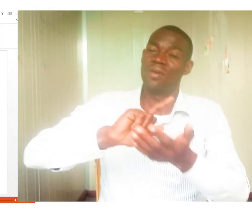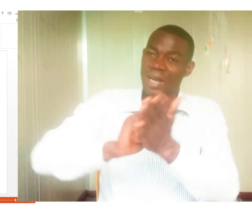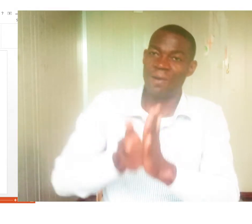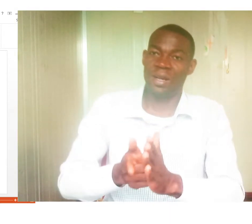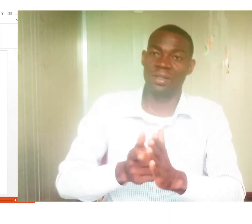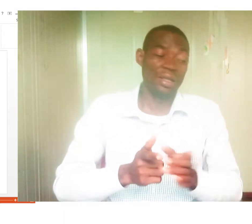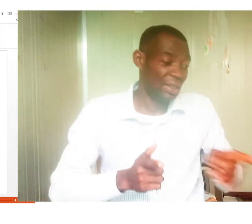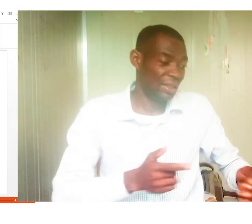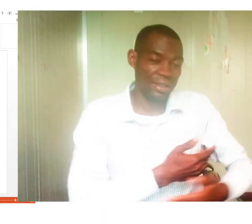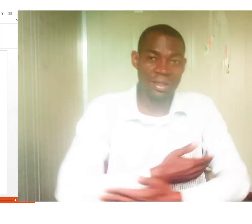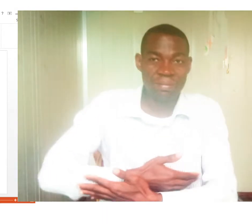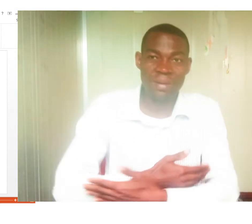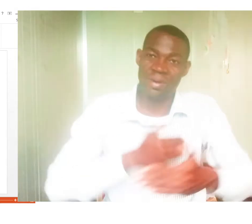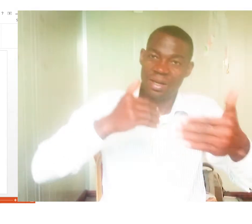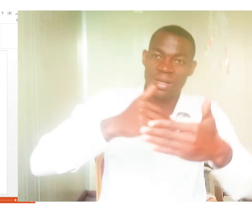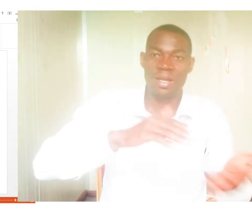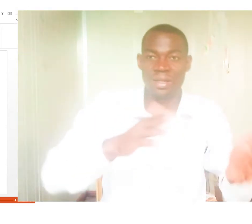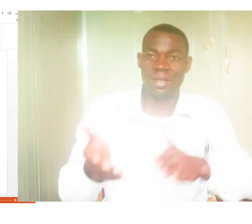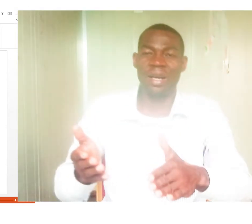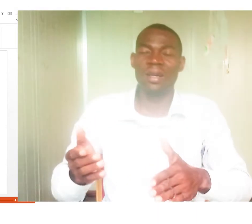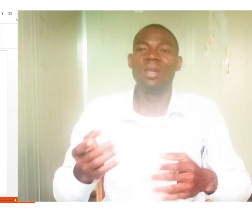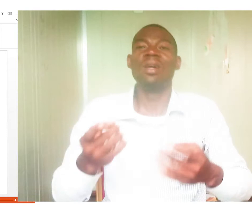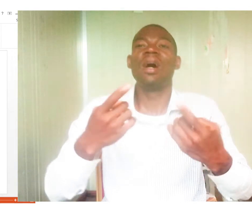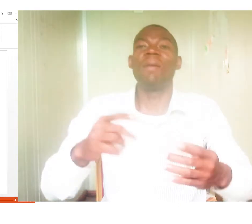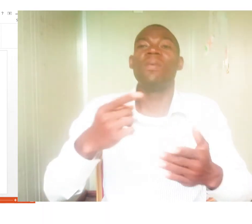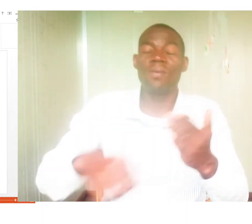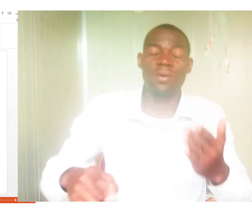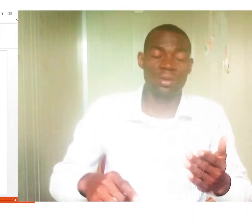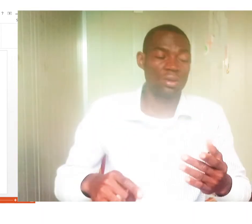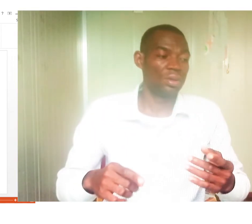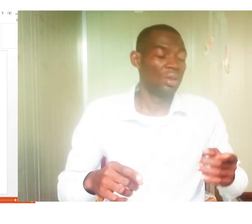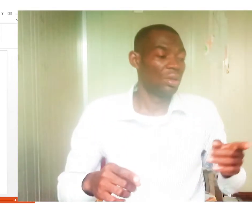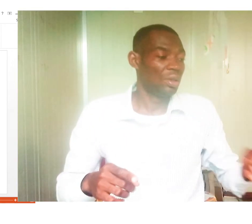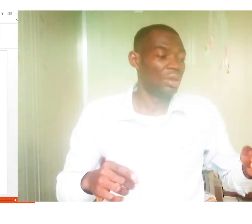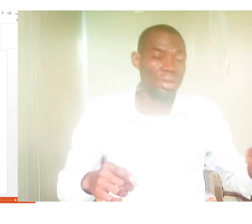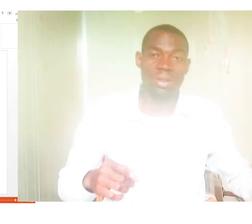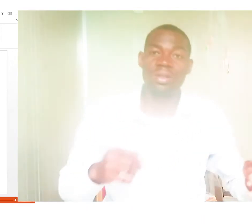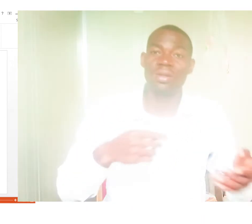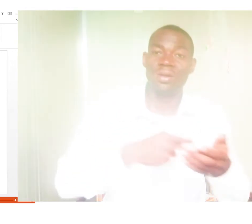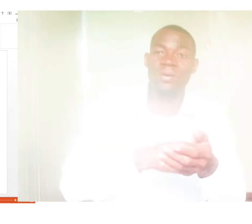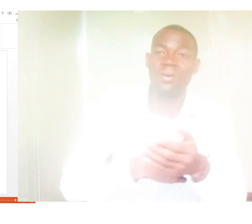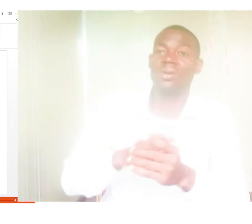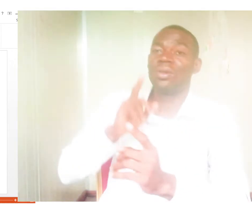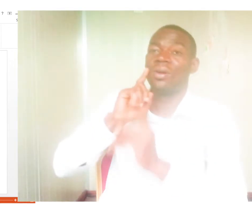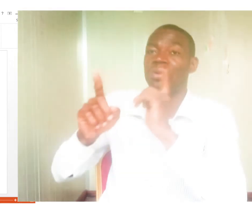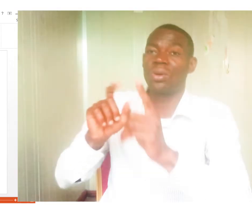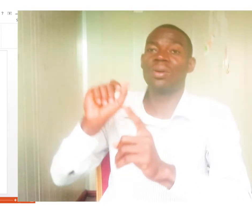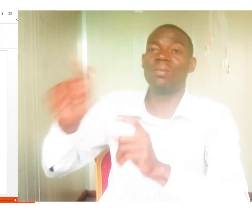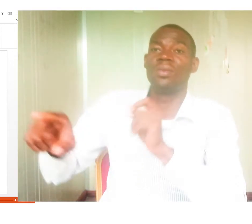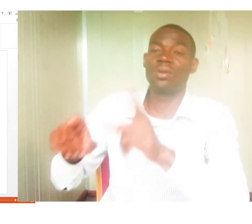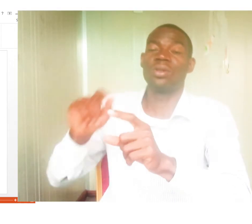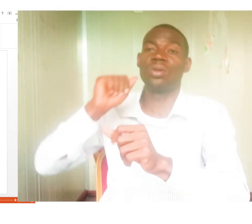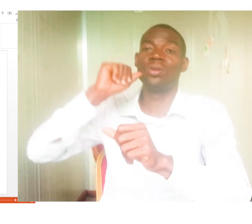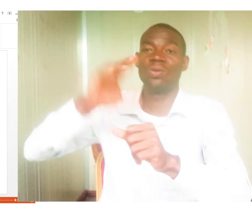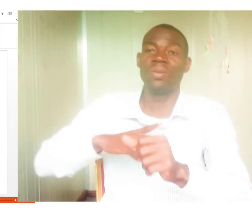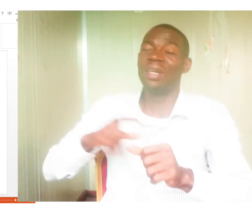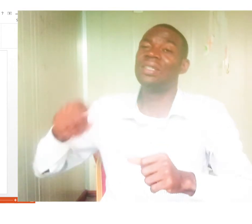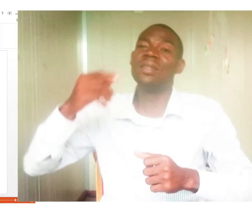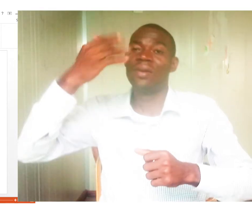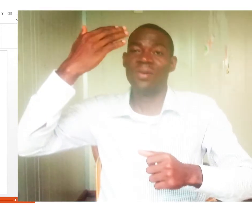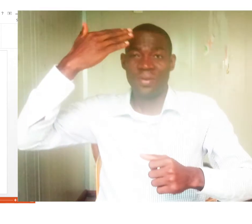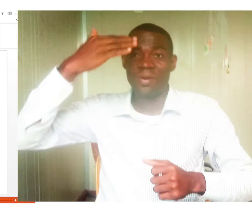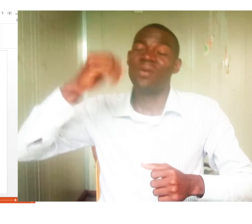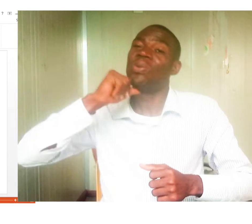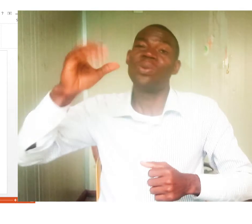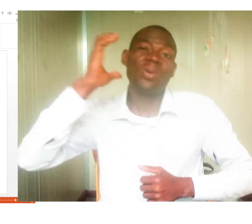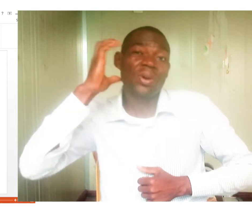her. So they just abandoned her in the maternity room and they took the baby away and left it